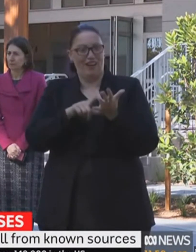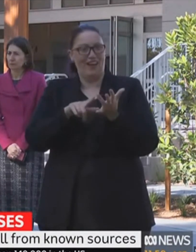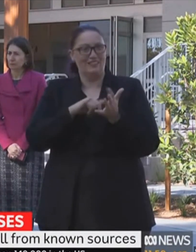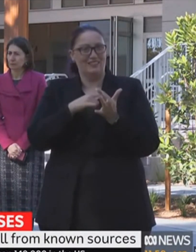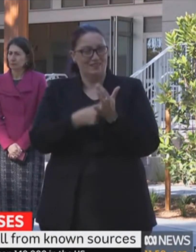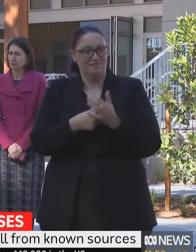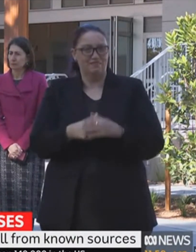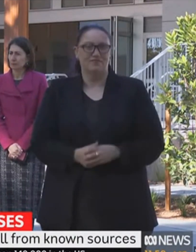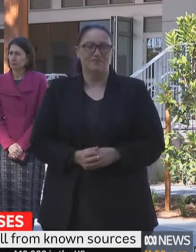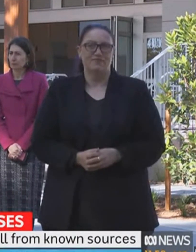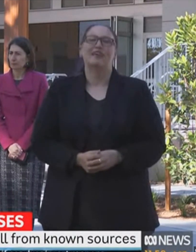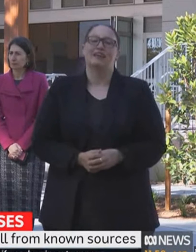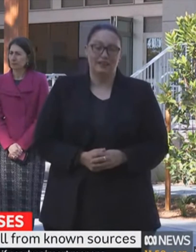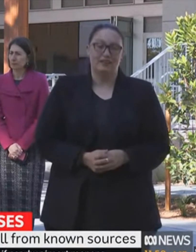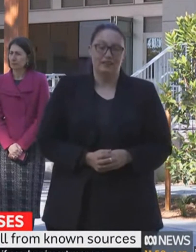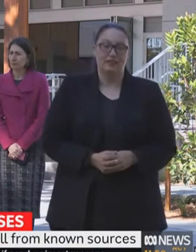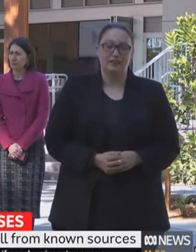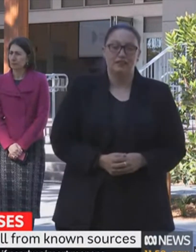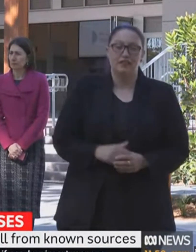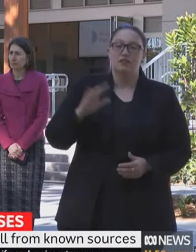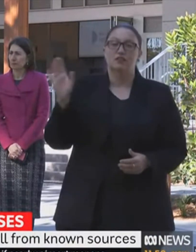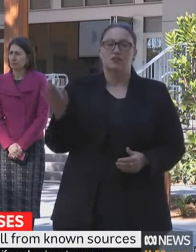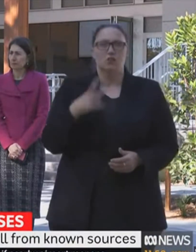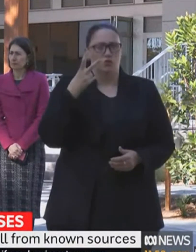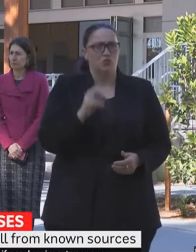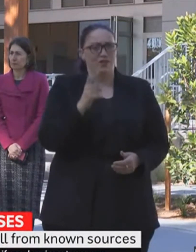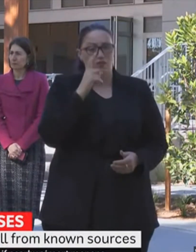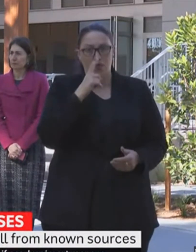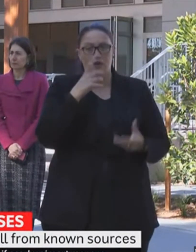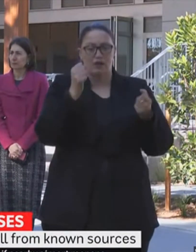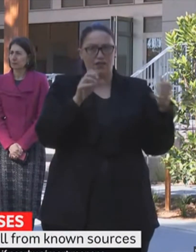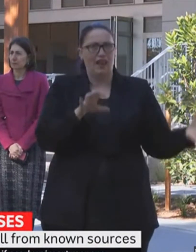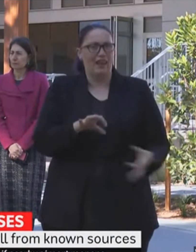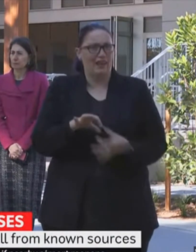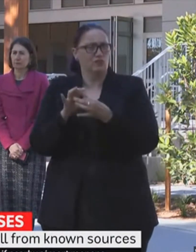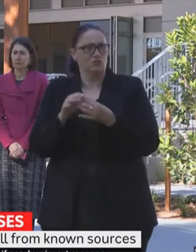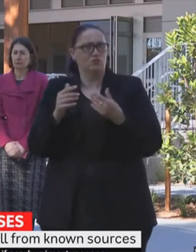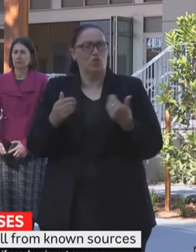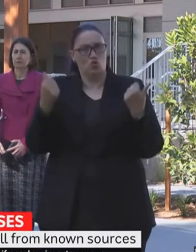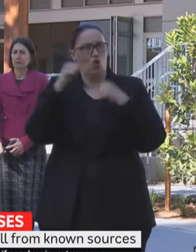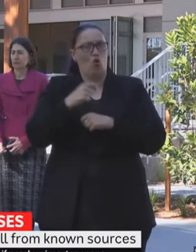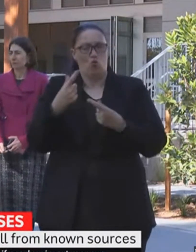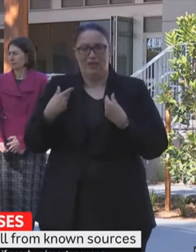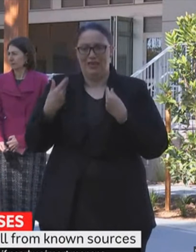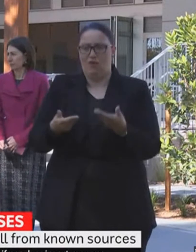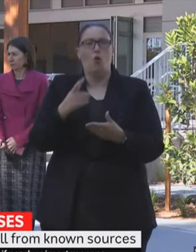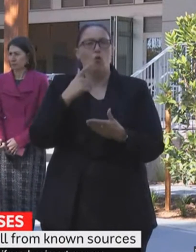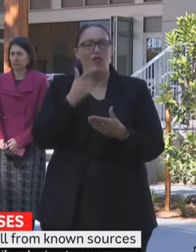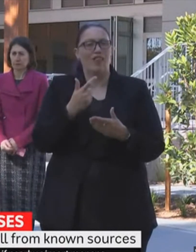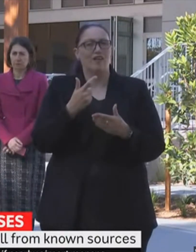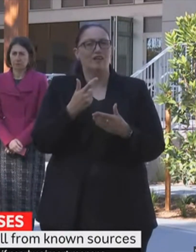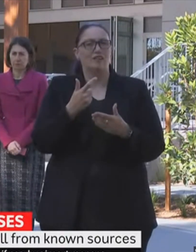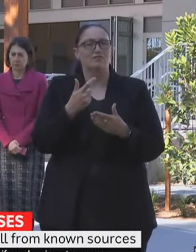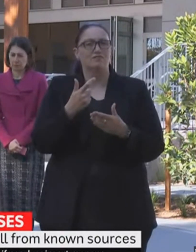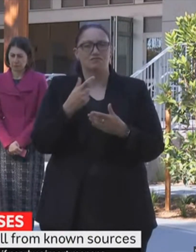So that person isn't linked to a known cluster. As I said, all the 20 cases were linked to known clusters. We'll provide that information. It